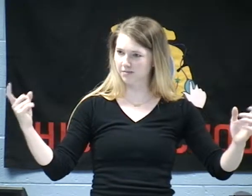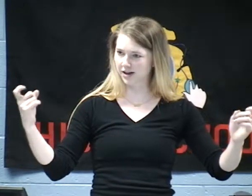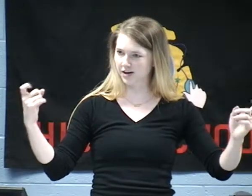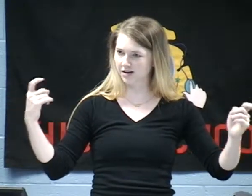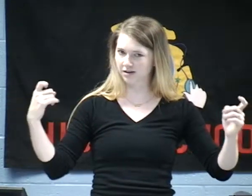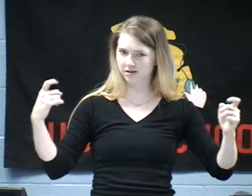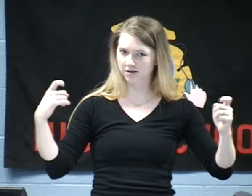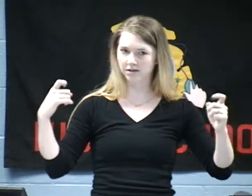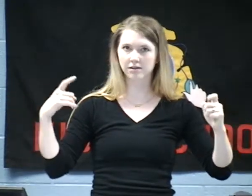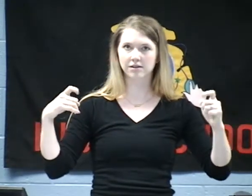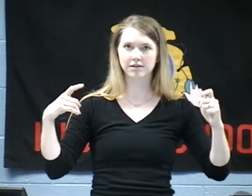fingerspelling?